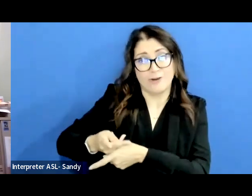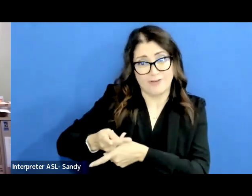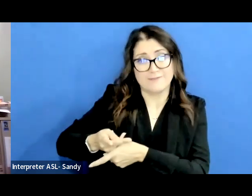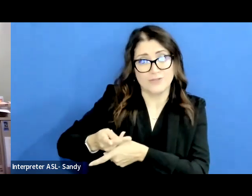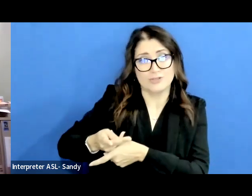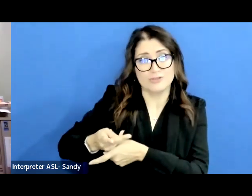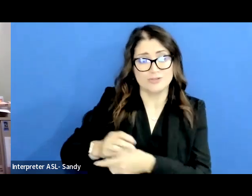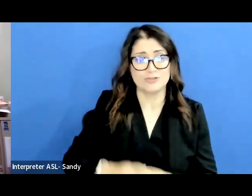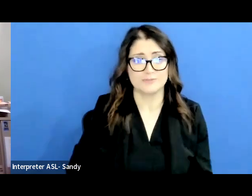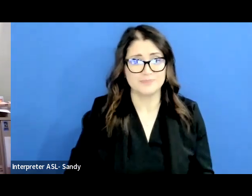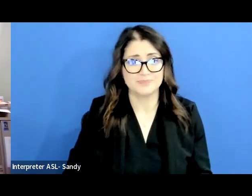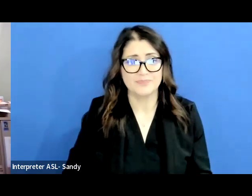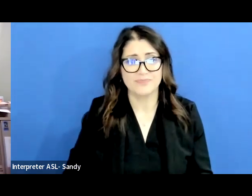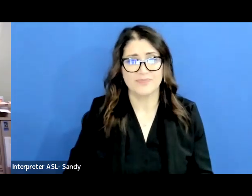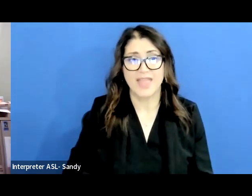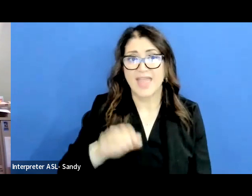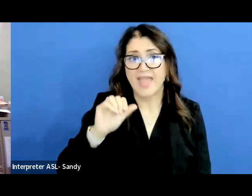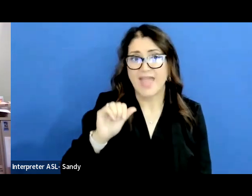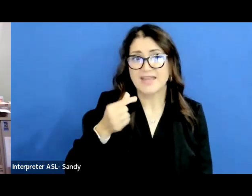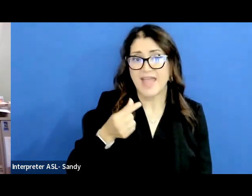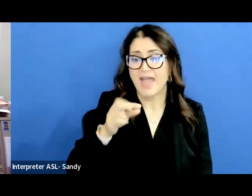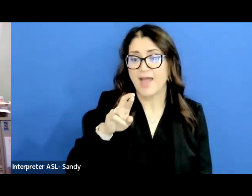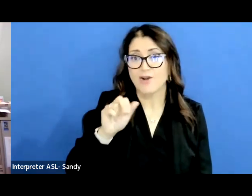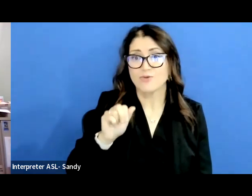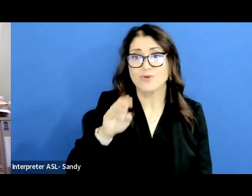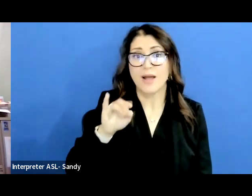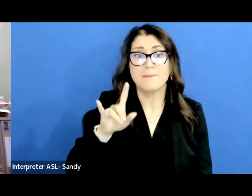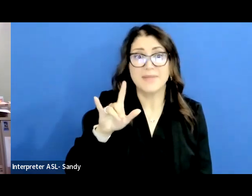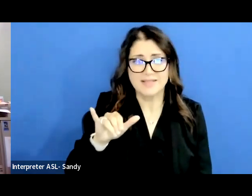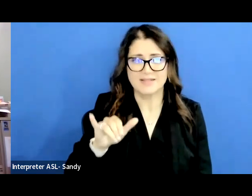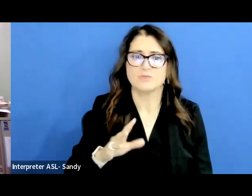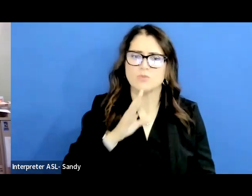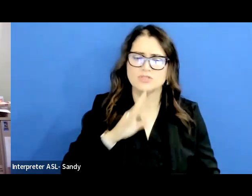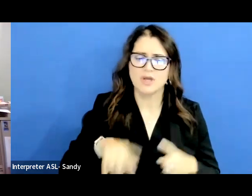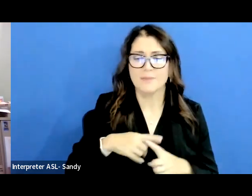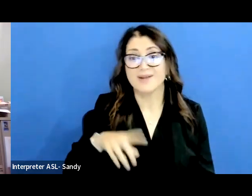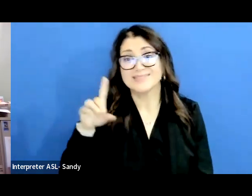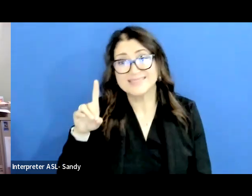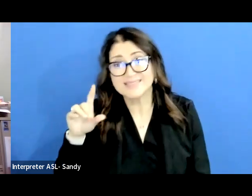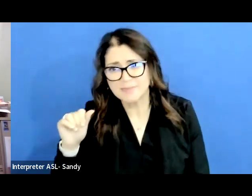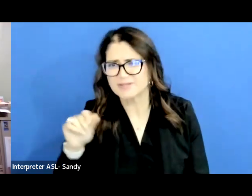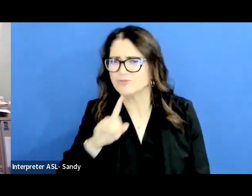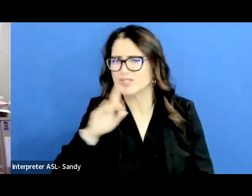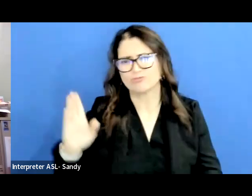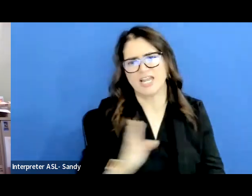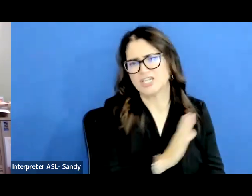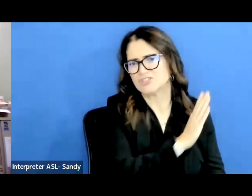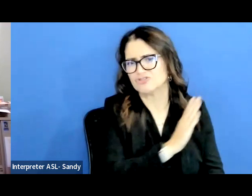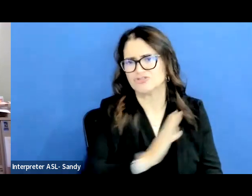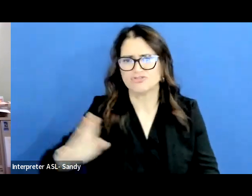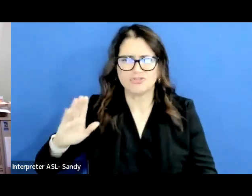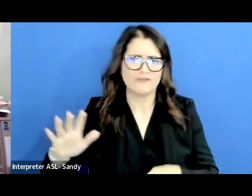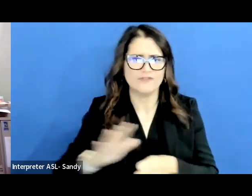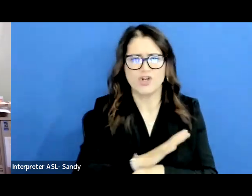in AgriBility, when we talk about disability, we're talking about the whole range of disability from